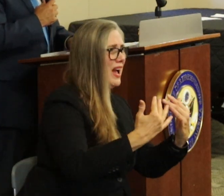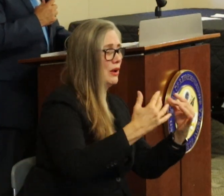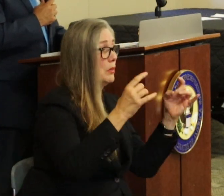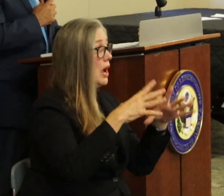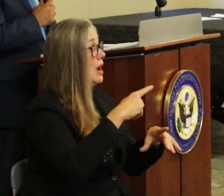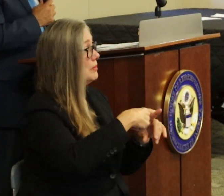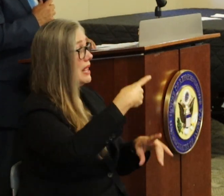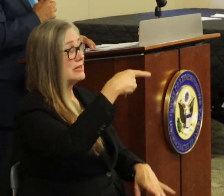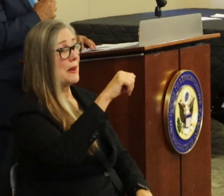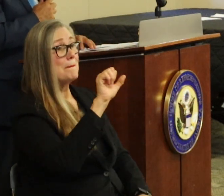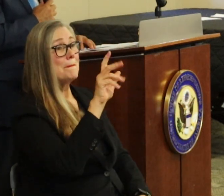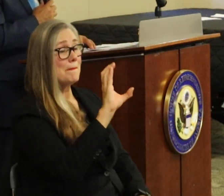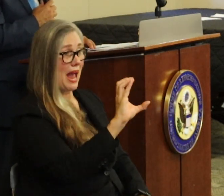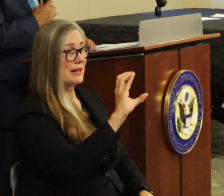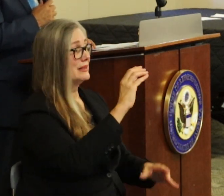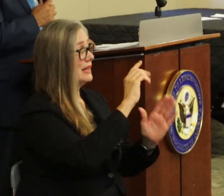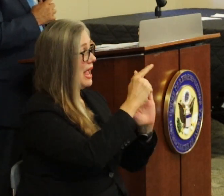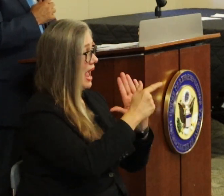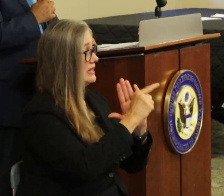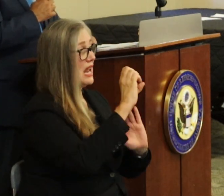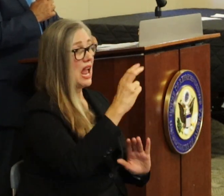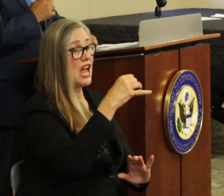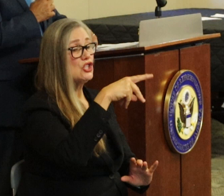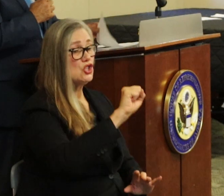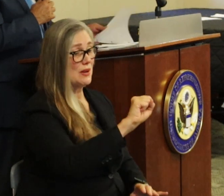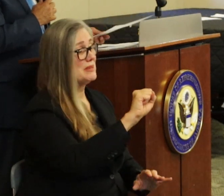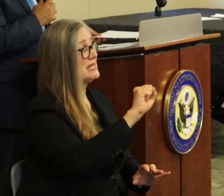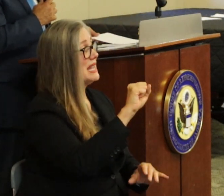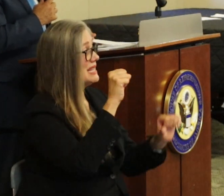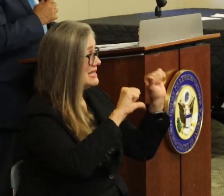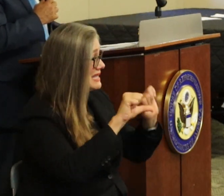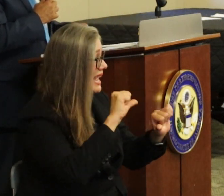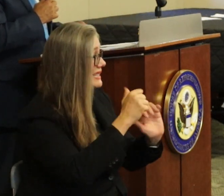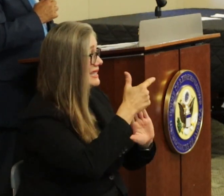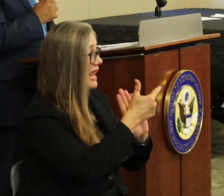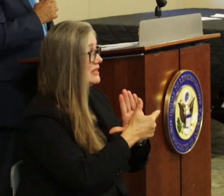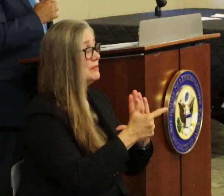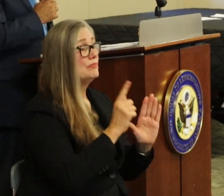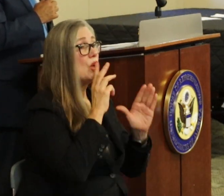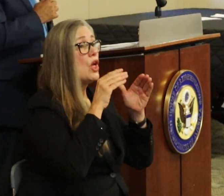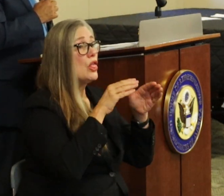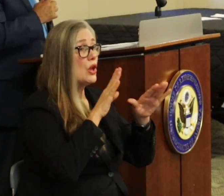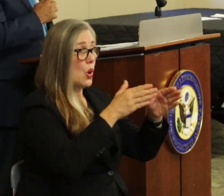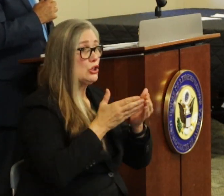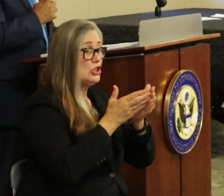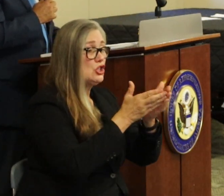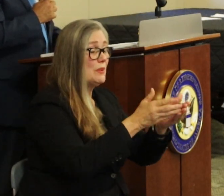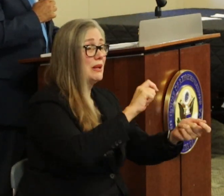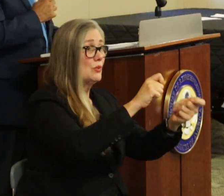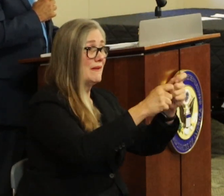Act and the CHIPS and Science Act, the Ocean Shipping Reform Act, and still more to